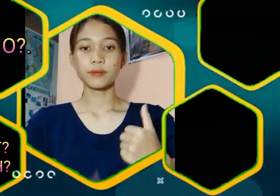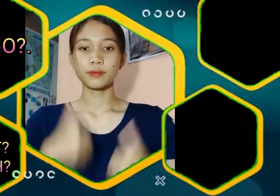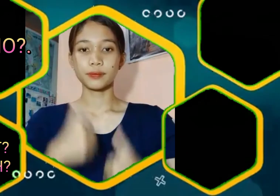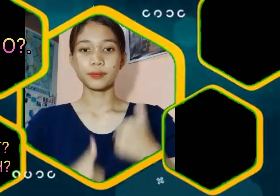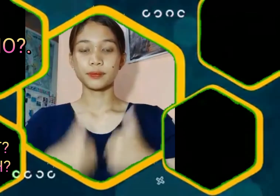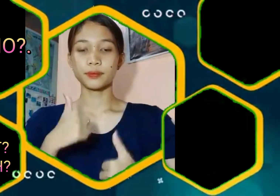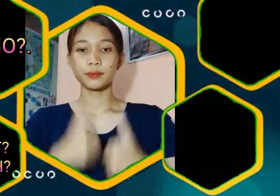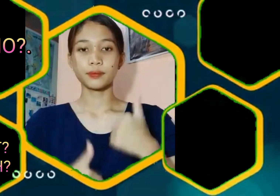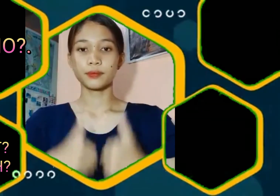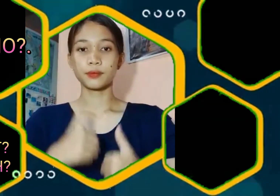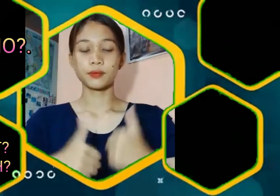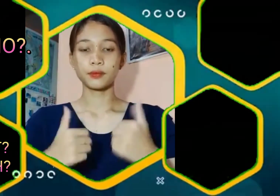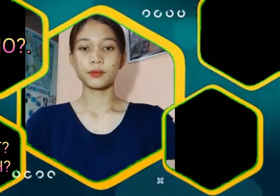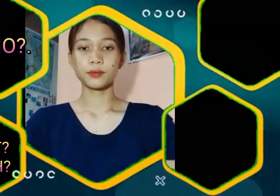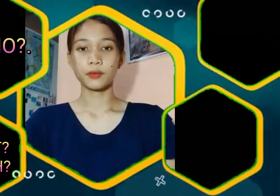which,